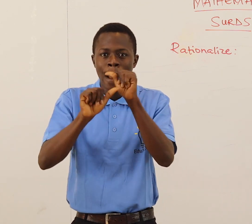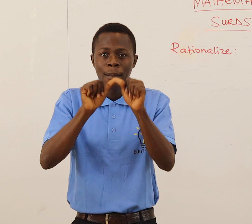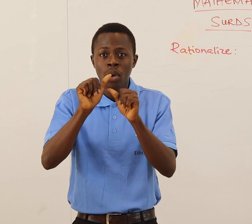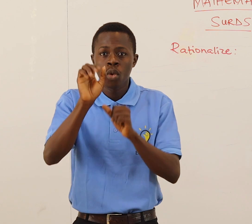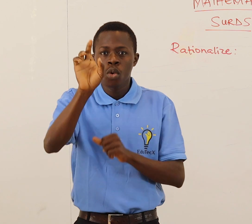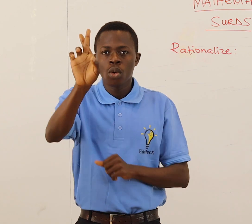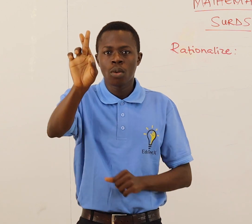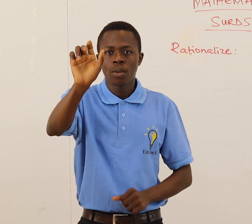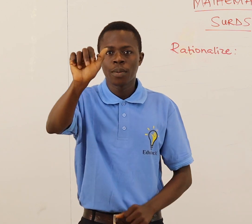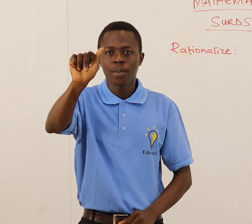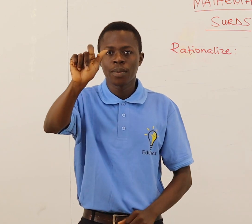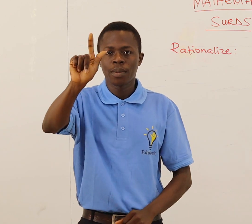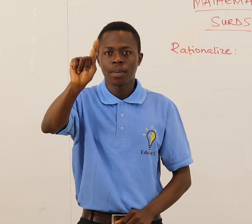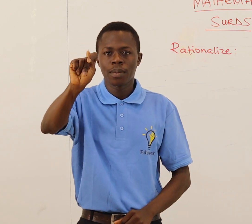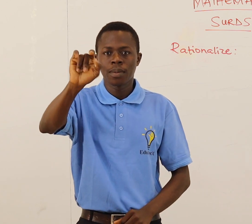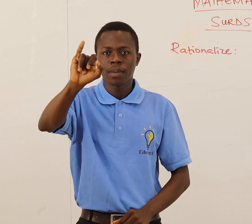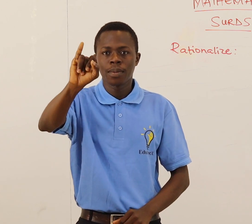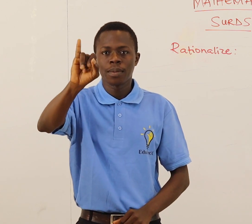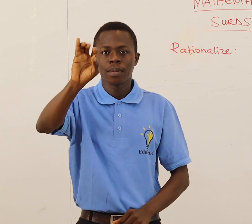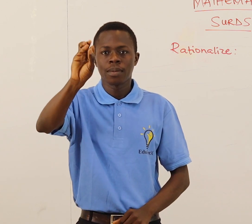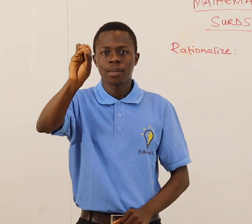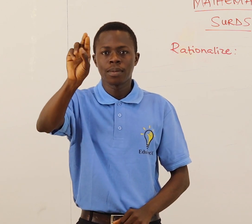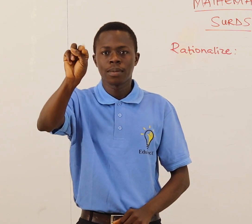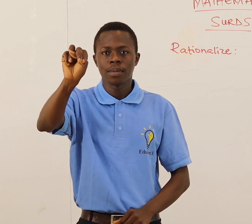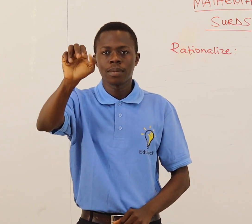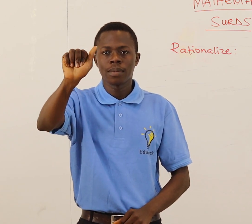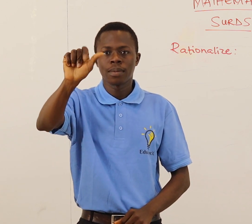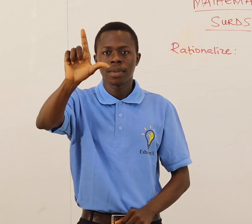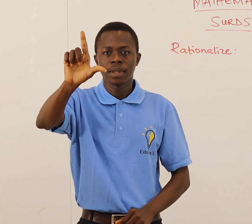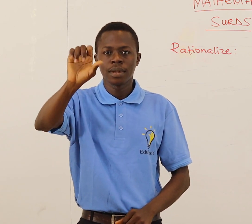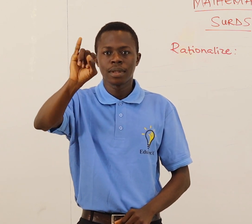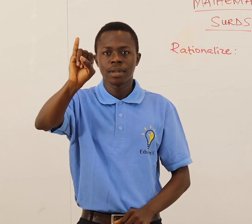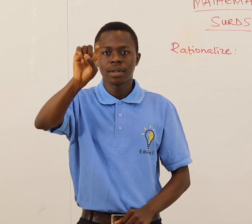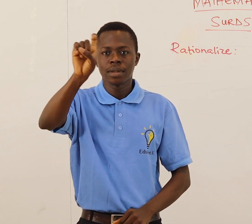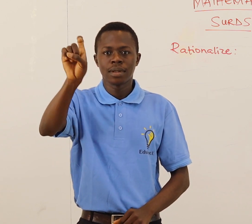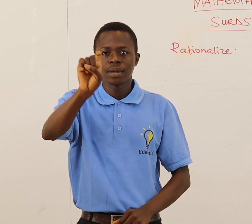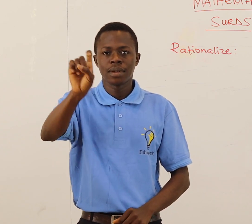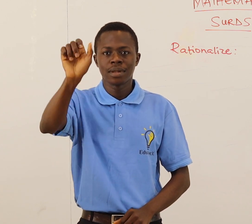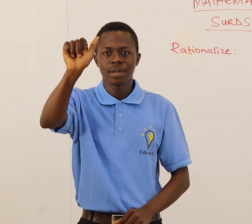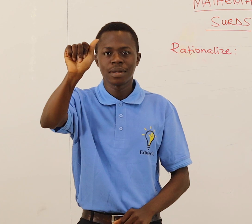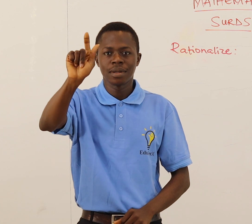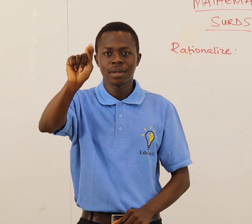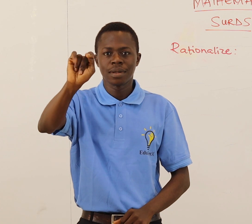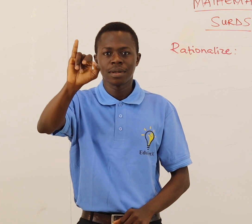Today, we are going to study more about the rationalization